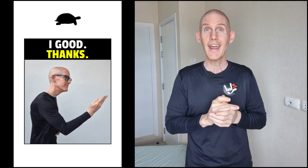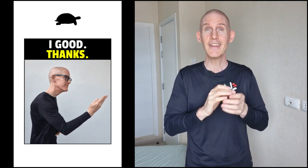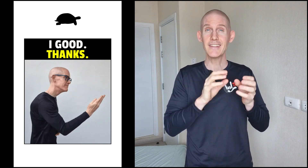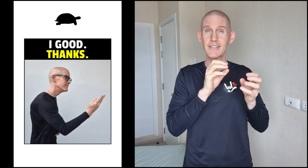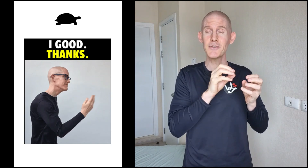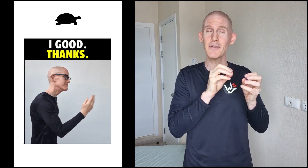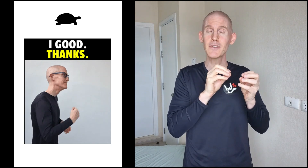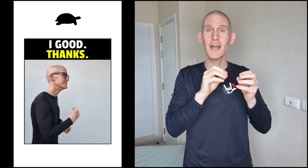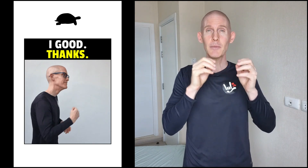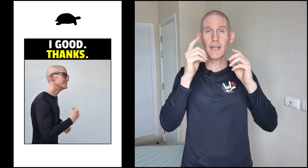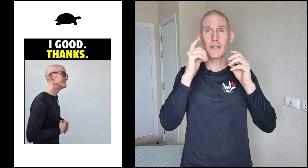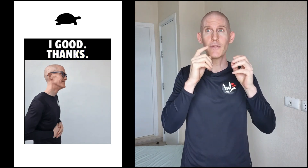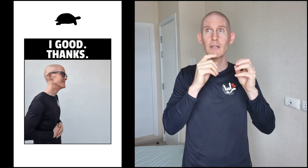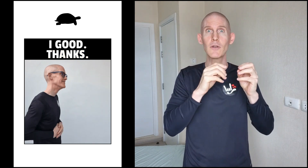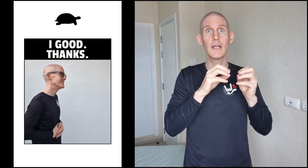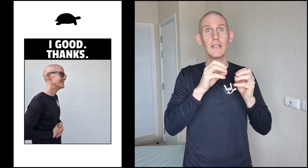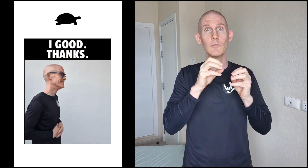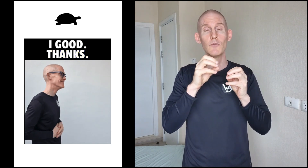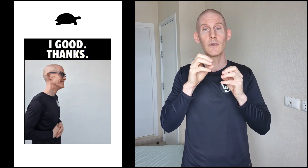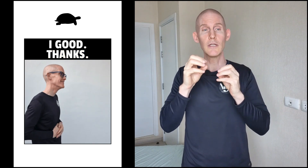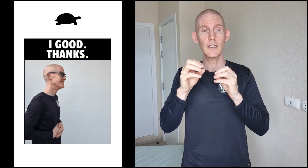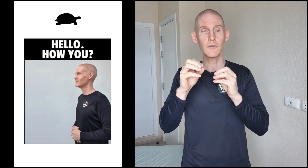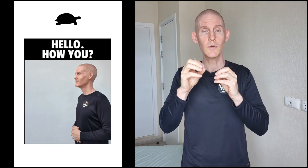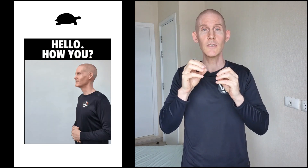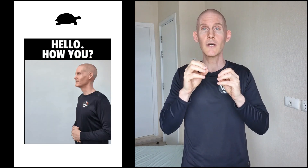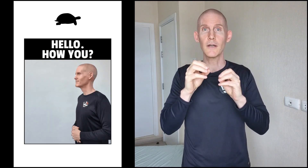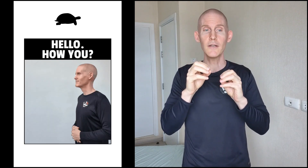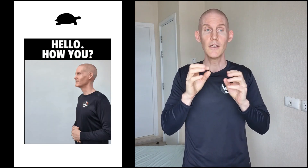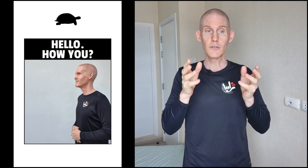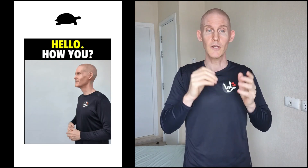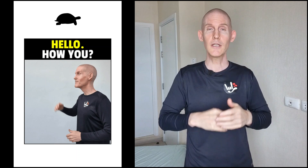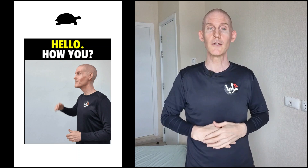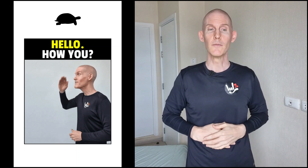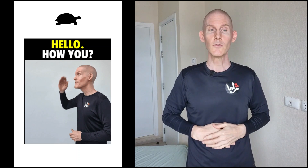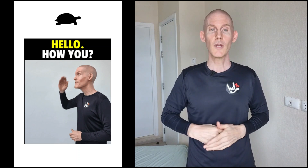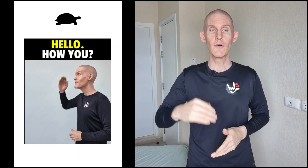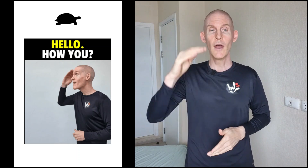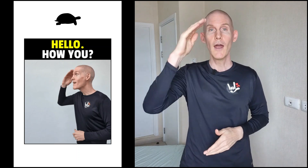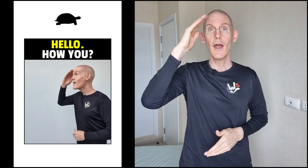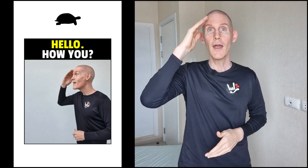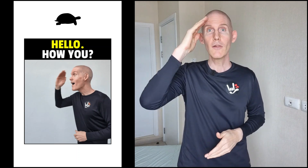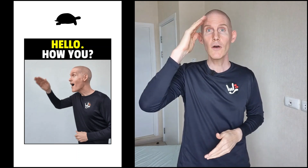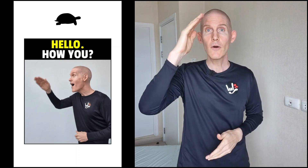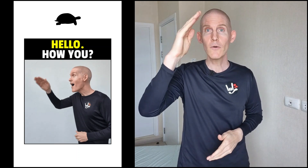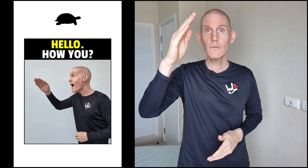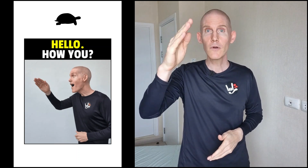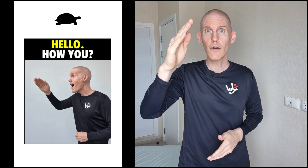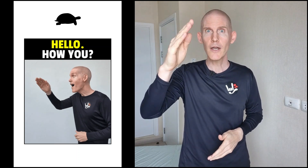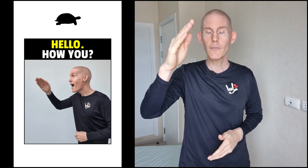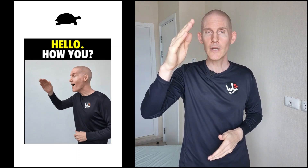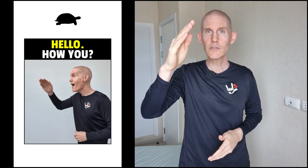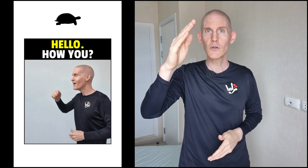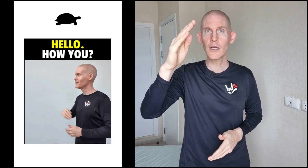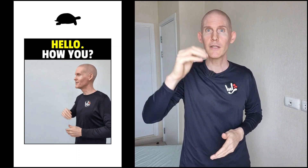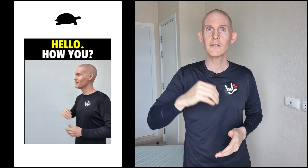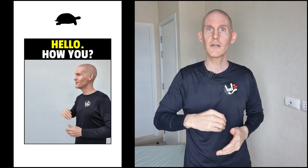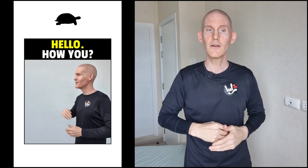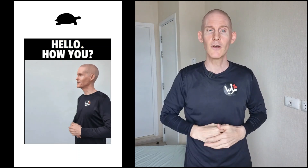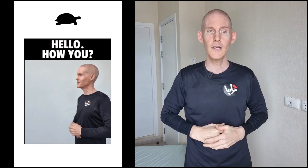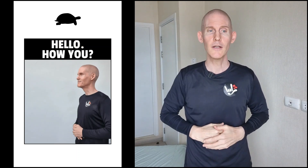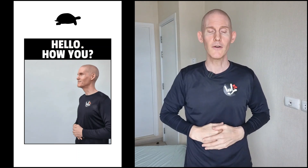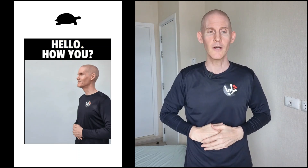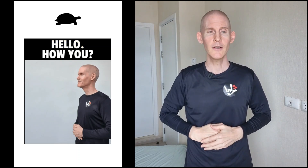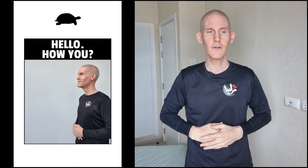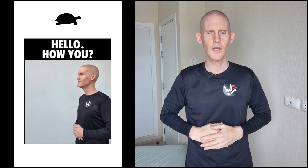sign and then still have time to kind of think, okay, I need to move to the next one. So like here, you have hello, all right, I'm making sure I got that